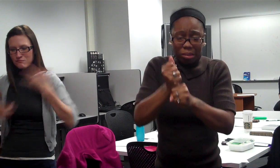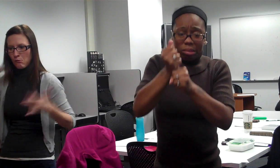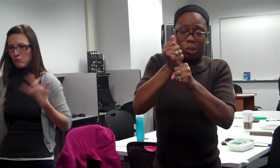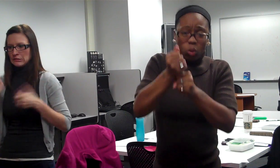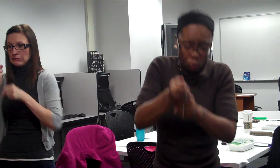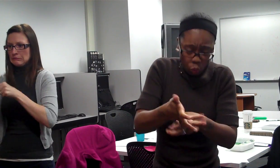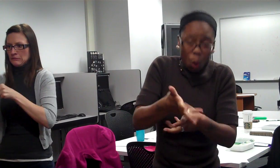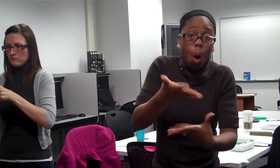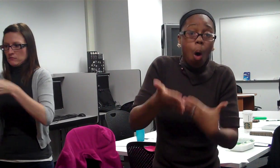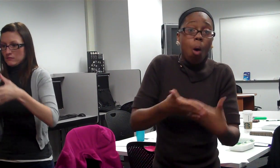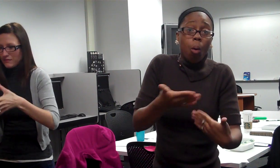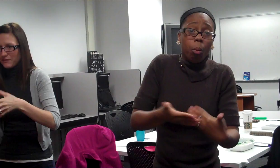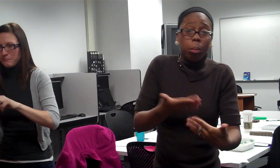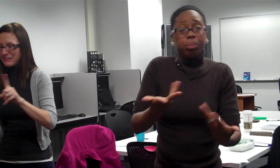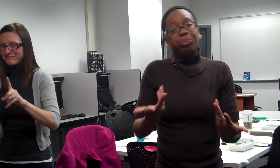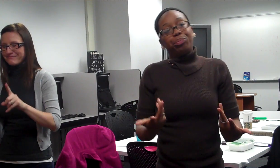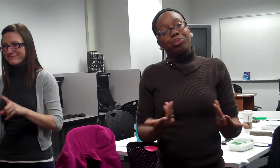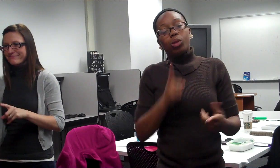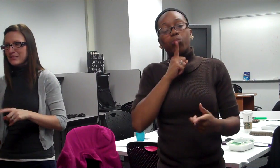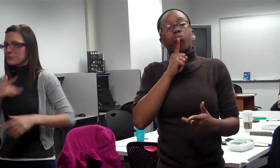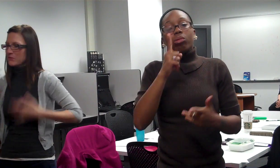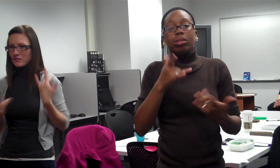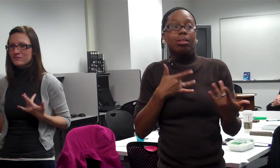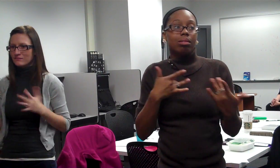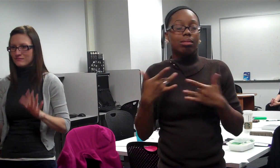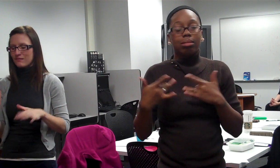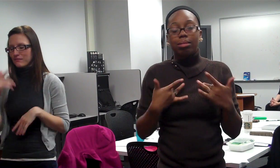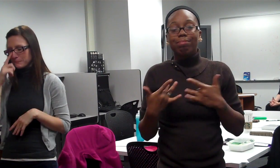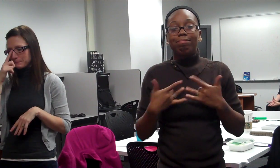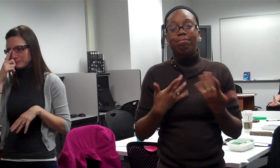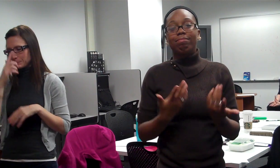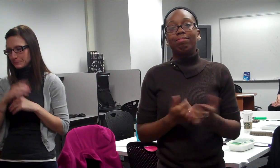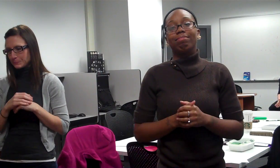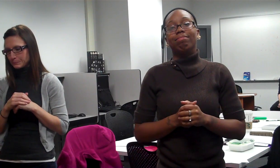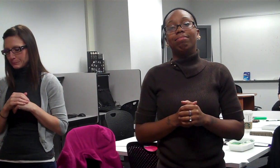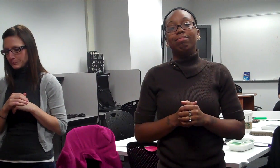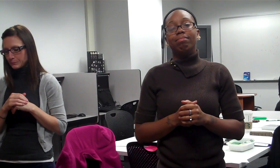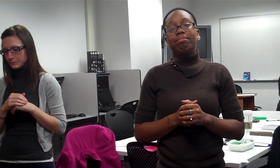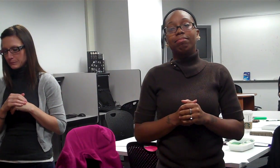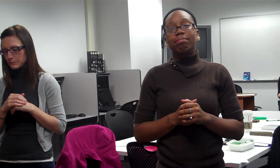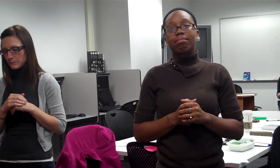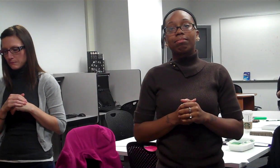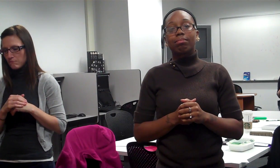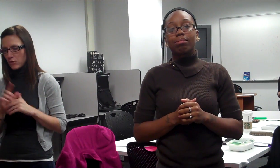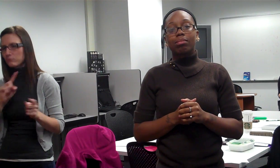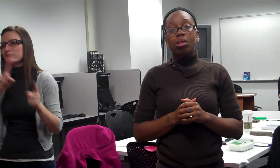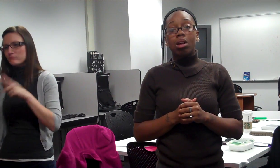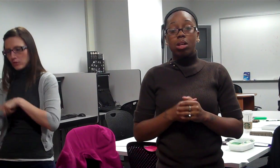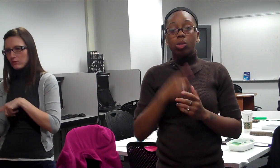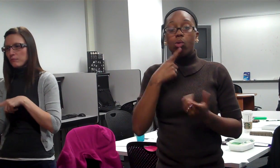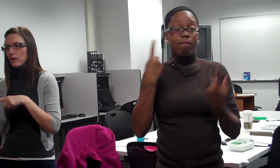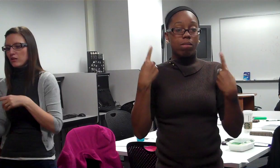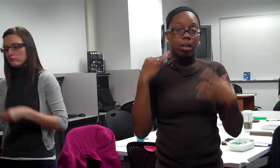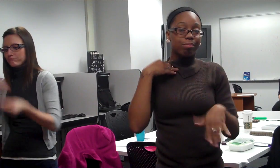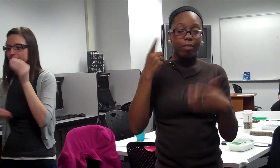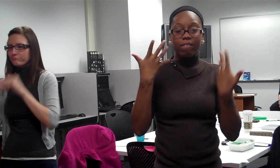wasn't anything big, but it was exciting. So we went back and we packed and everything like that,